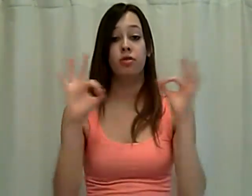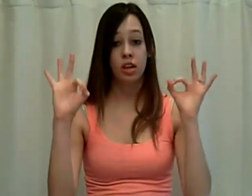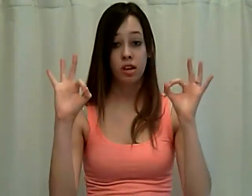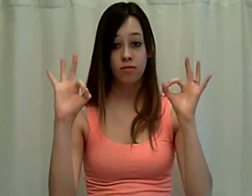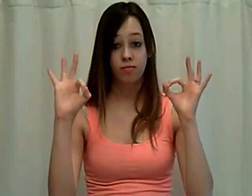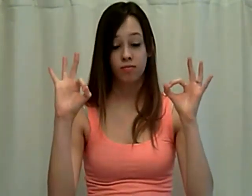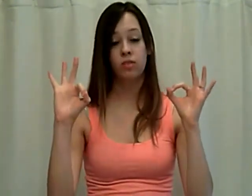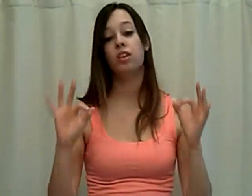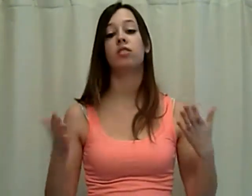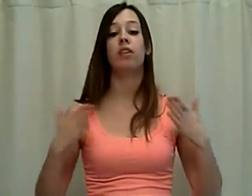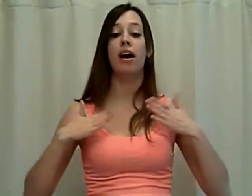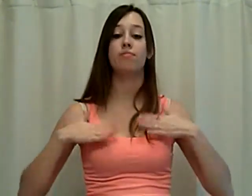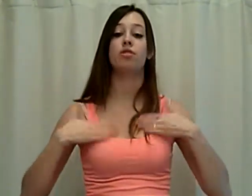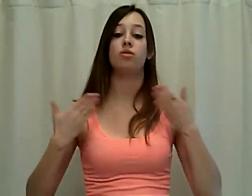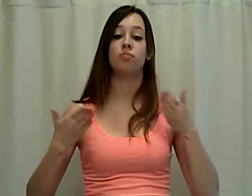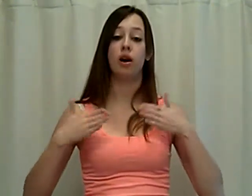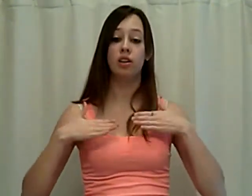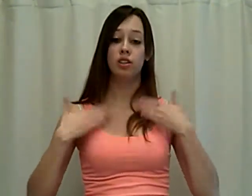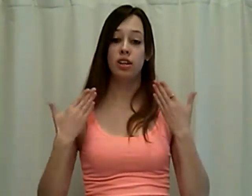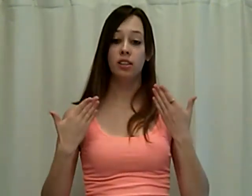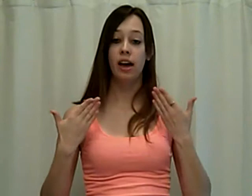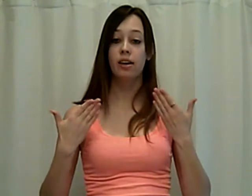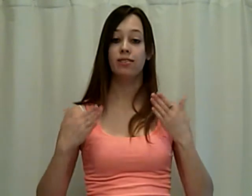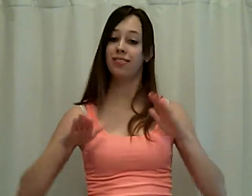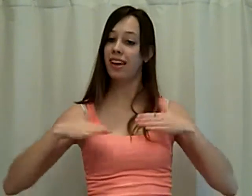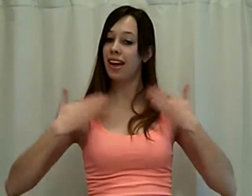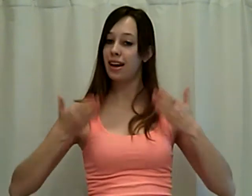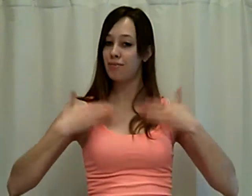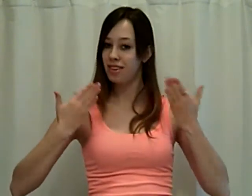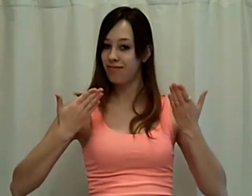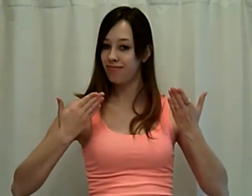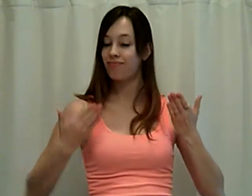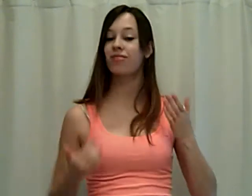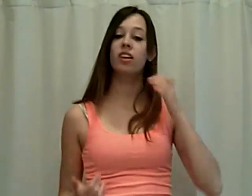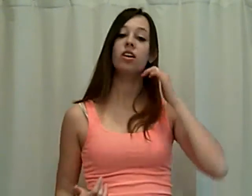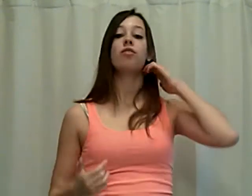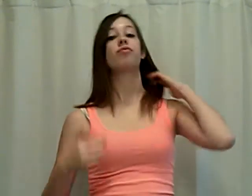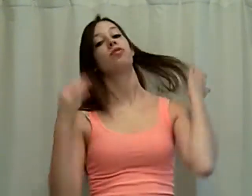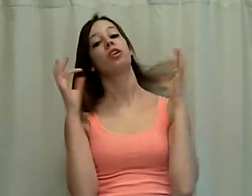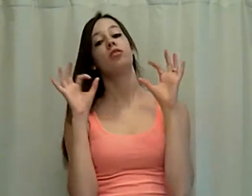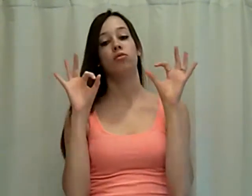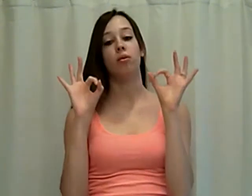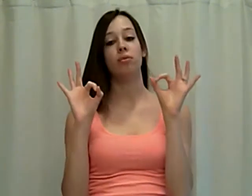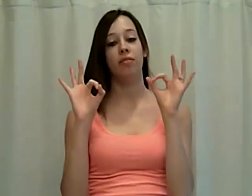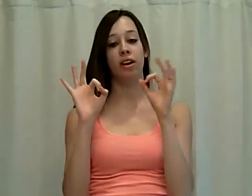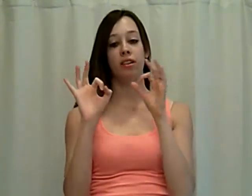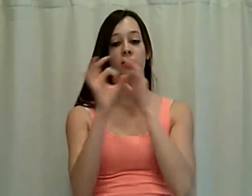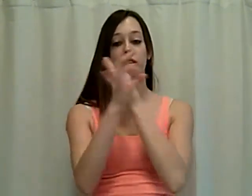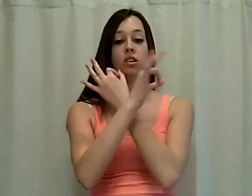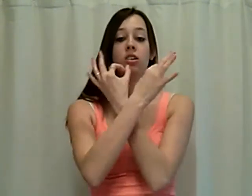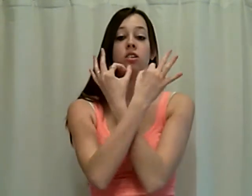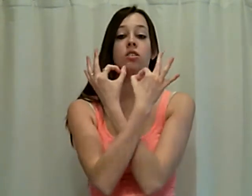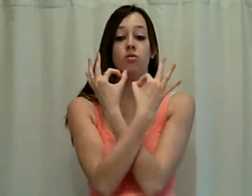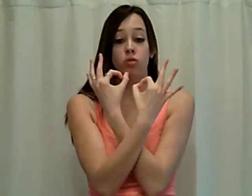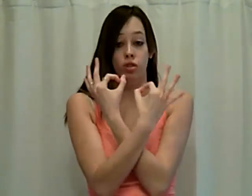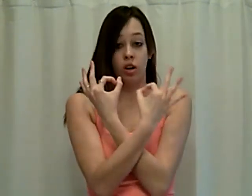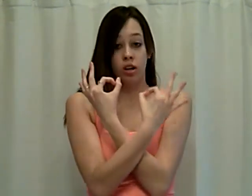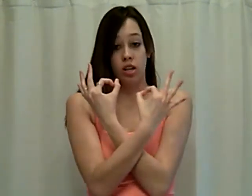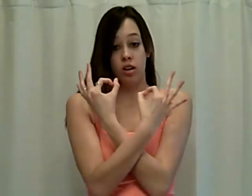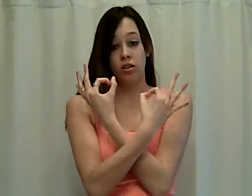free. So, happy, you just brush like that. Happy. Free, you do double left hands. You start here with